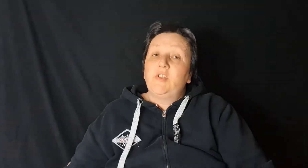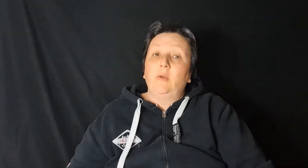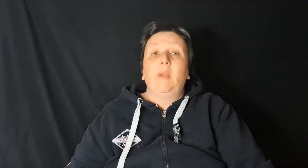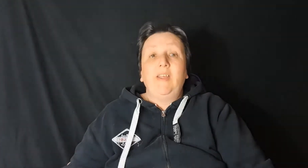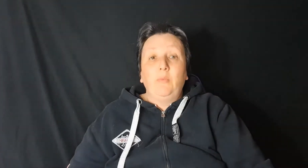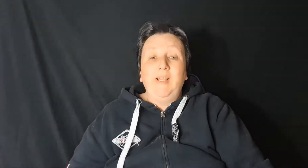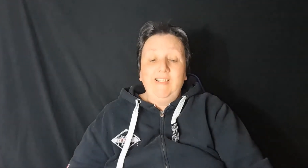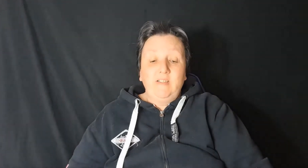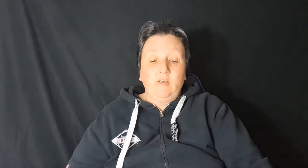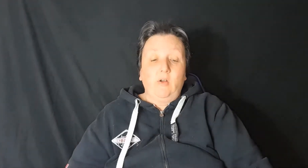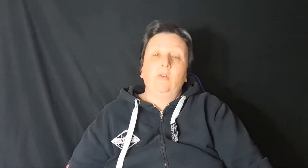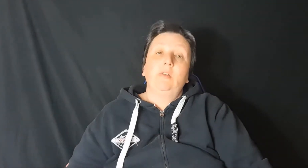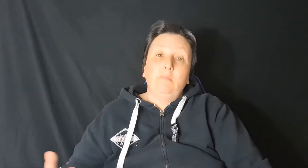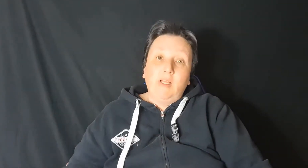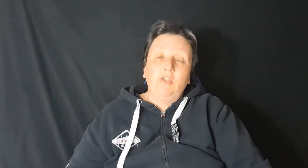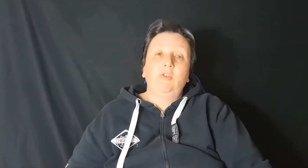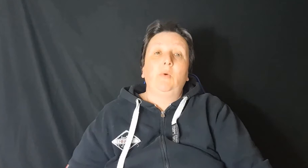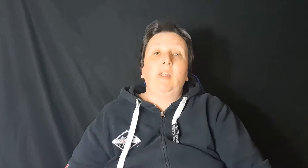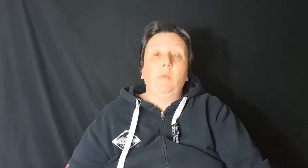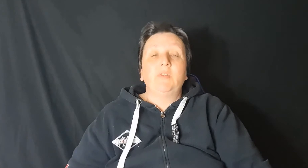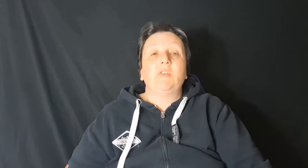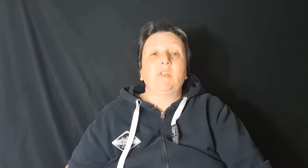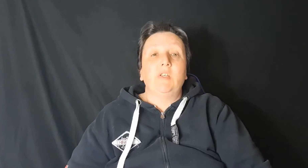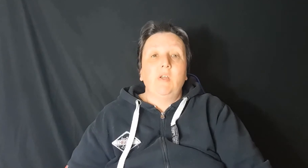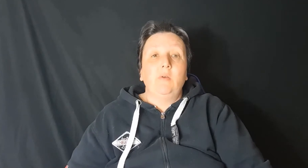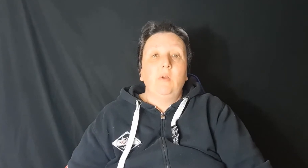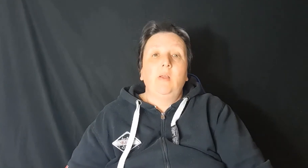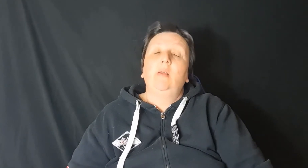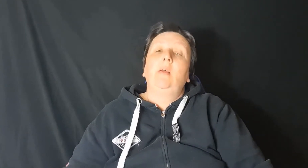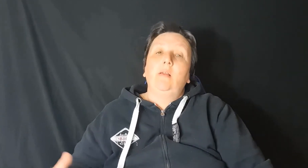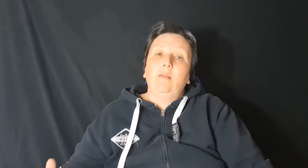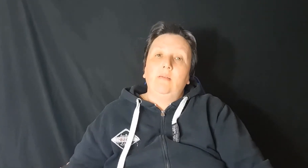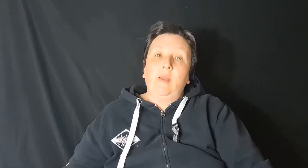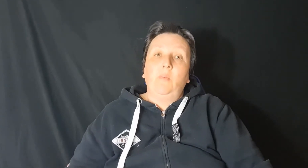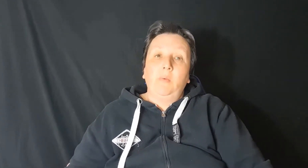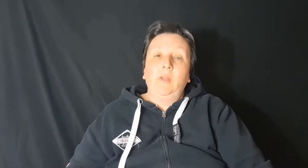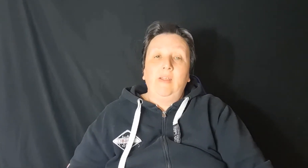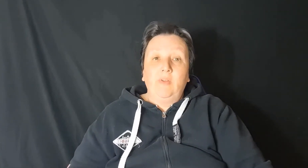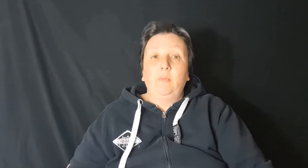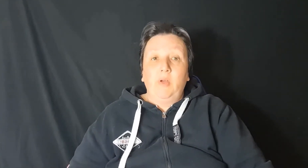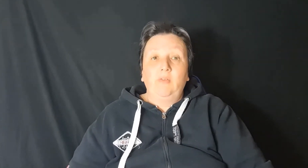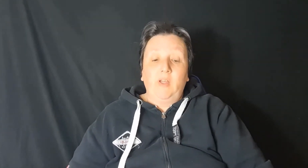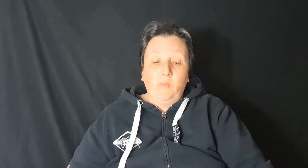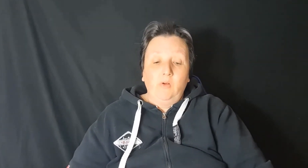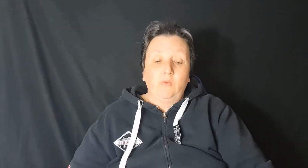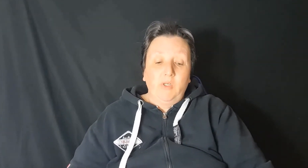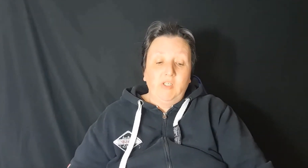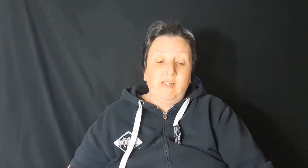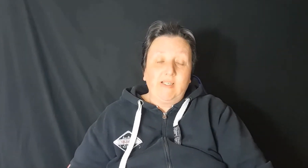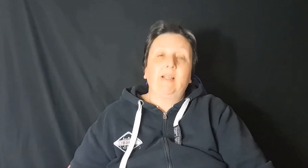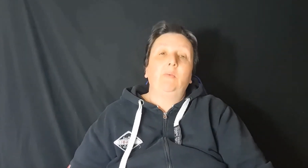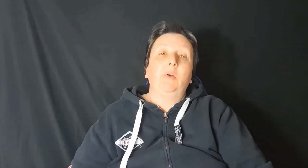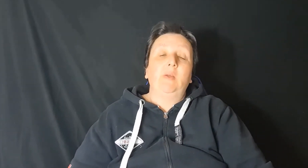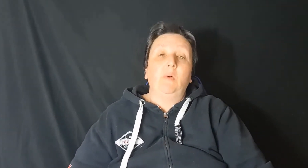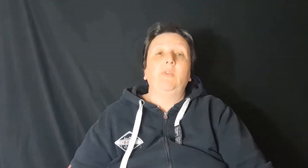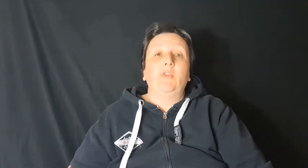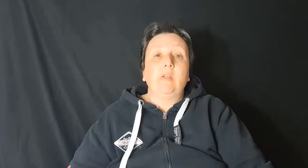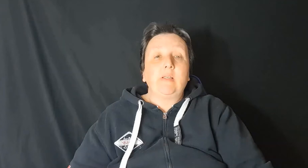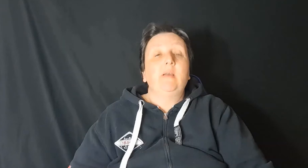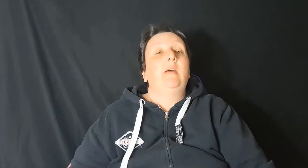So, if we listen to God and do what he wants us to do, then we will live in a perfect world, which is exactly what he wants us.